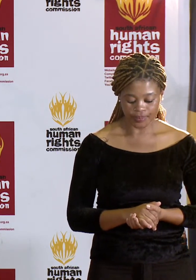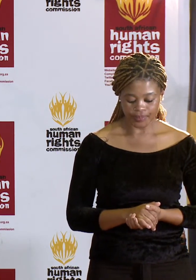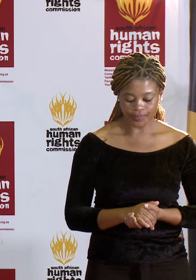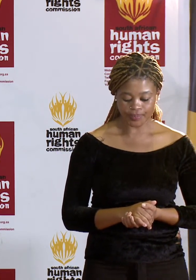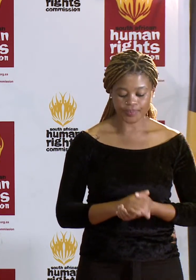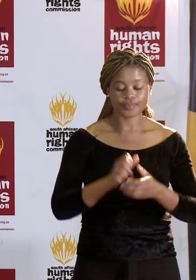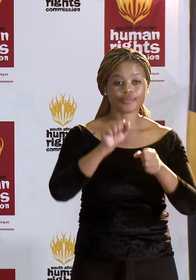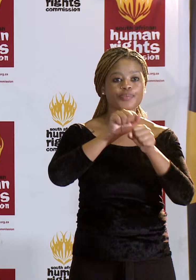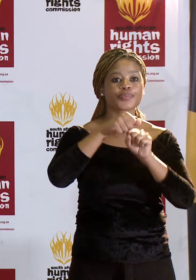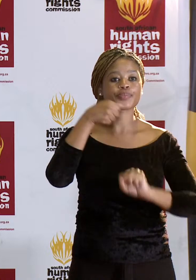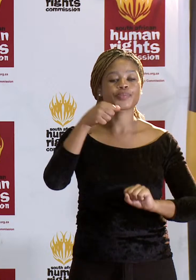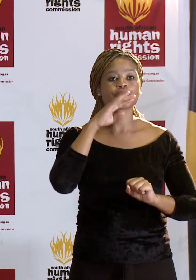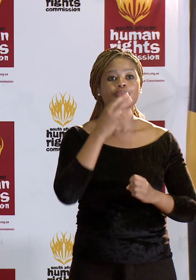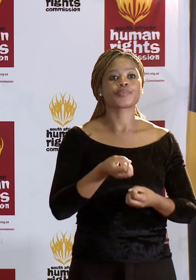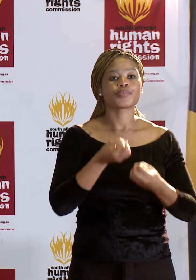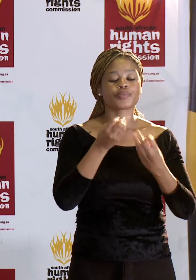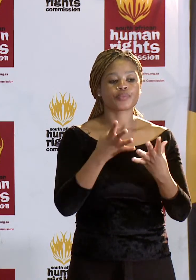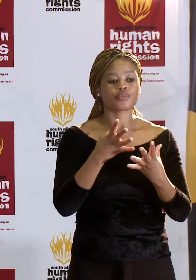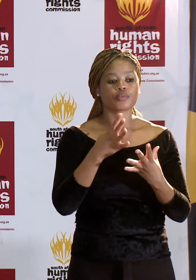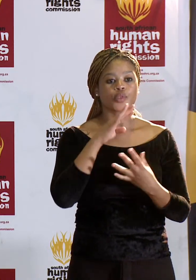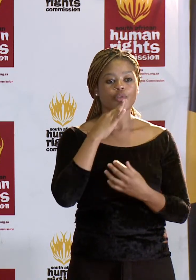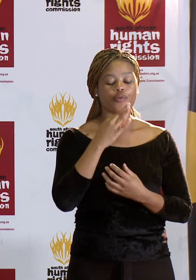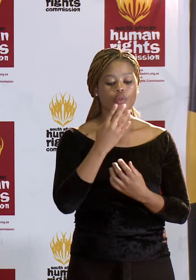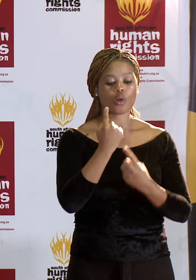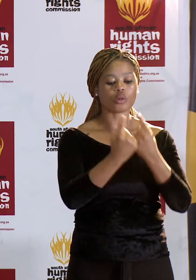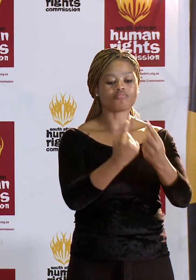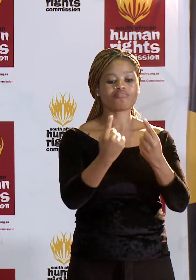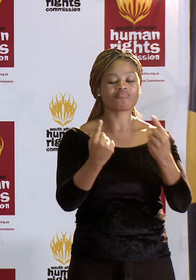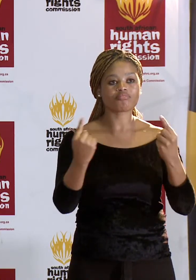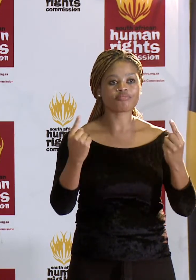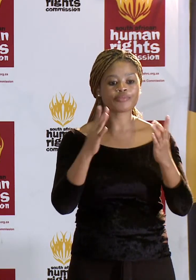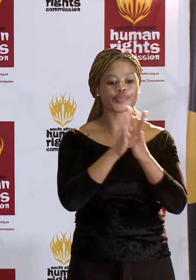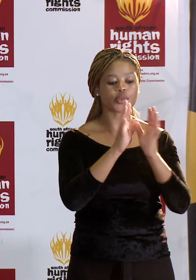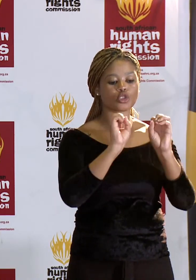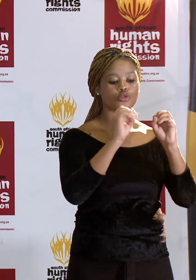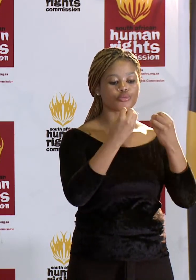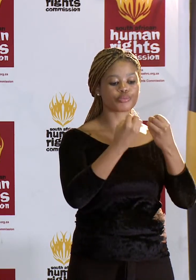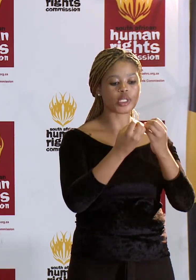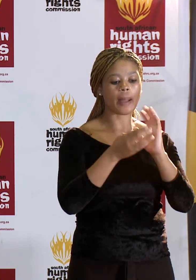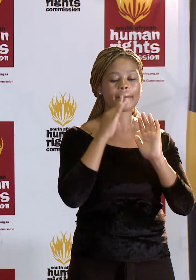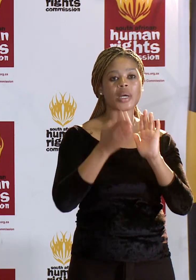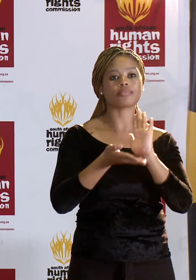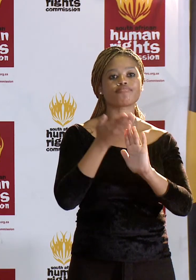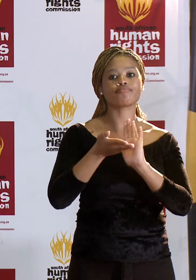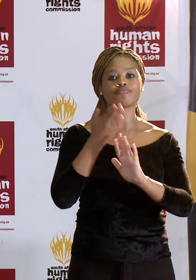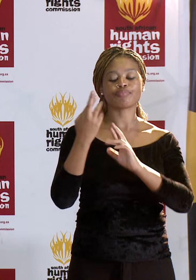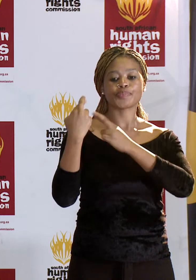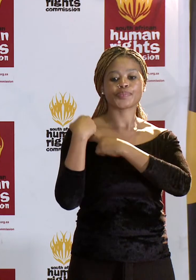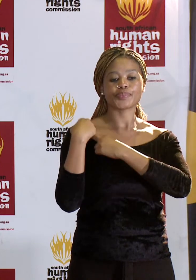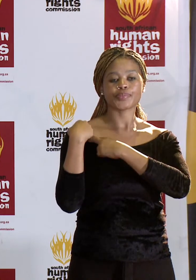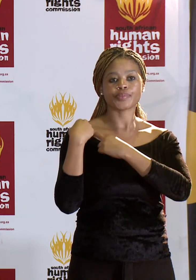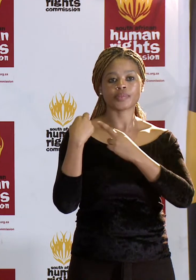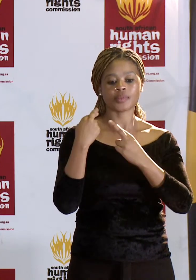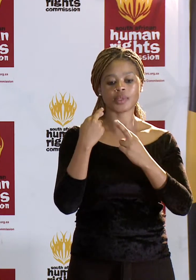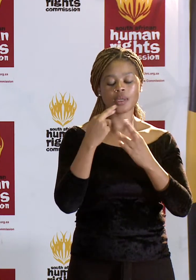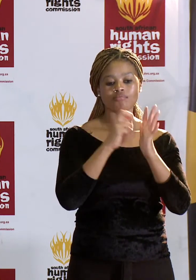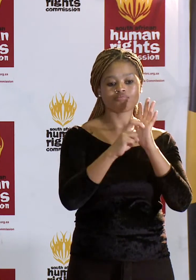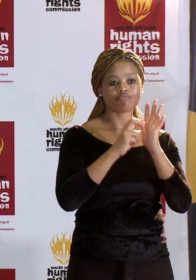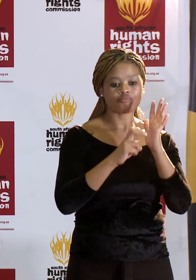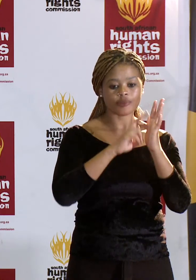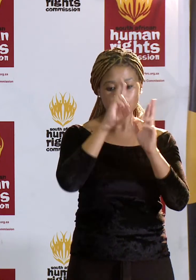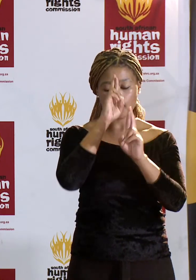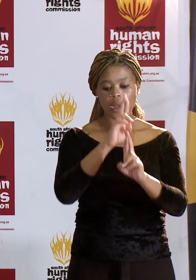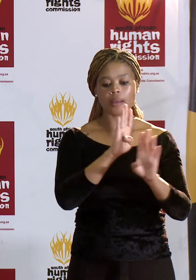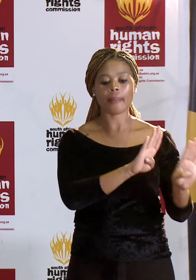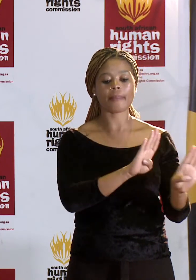provides a set of guidelines for individuals and organizations to promote responsible, ethical,